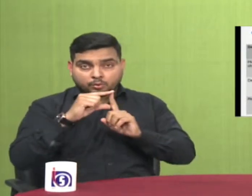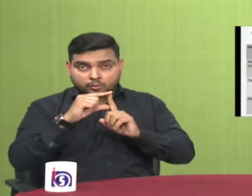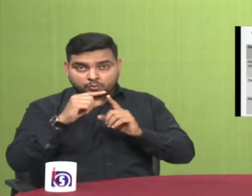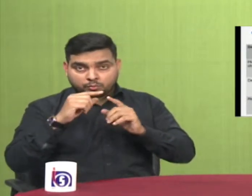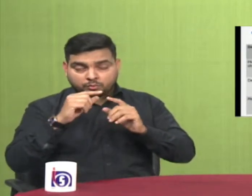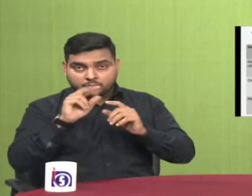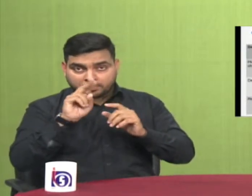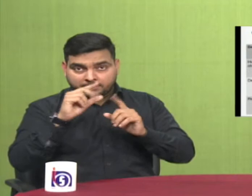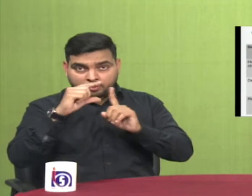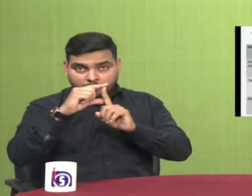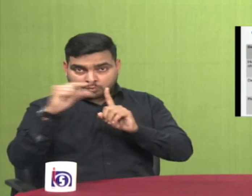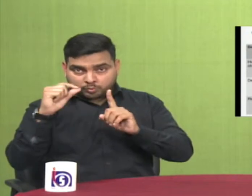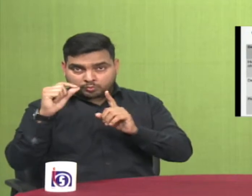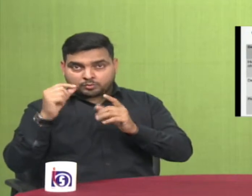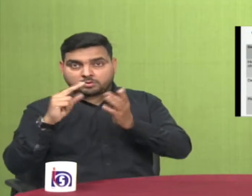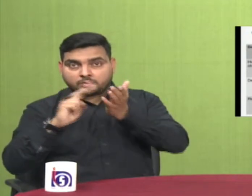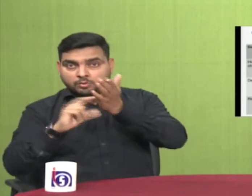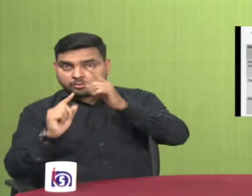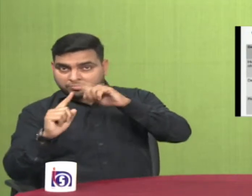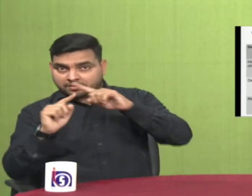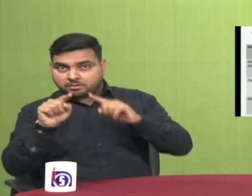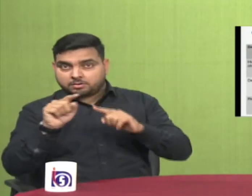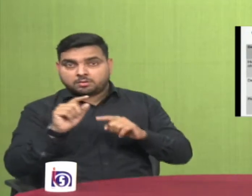Then there are do not and do's